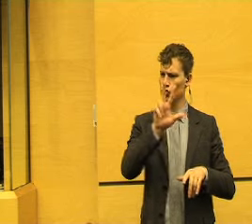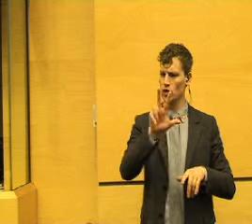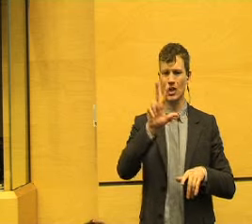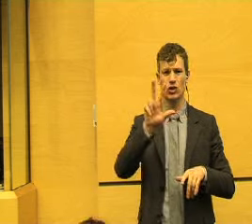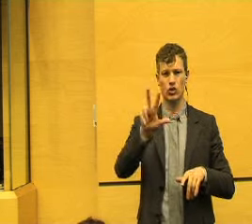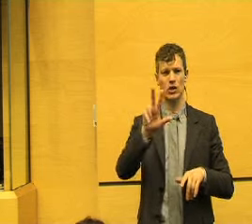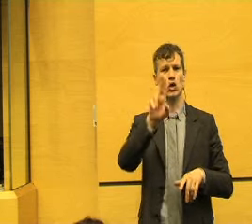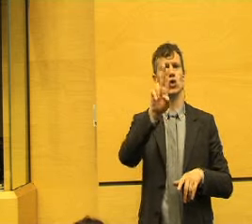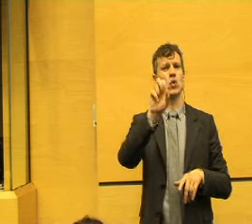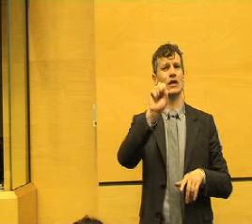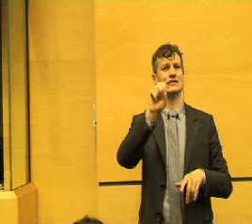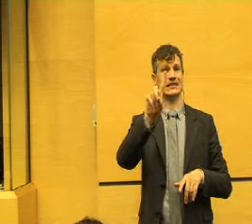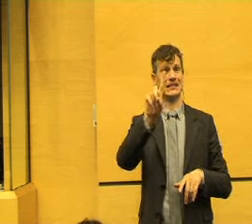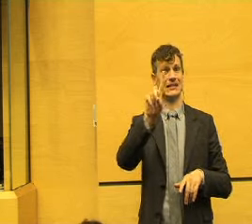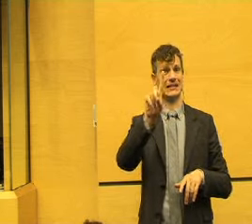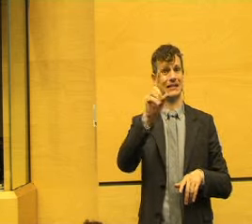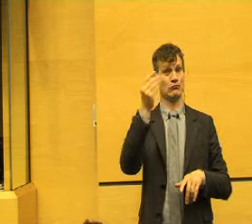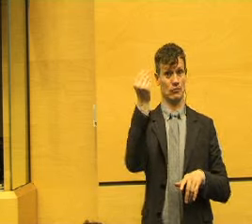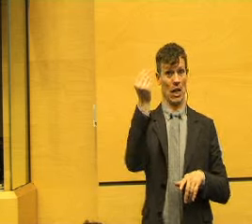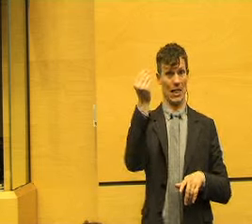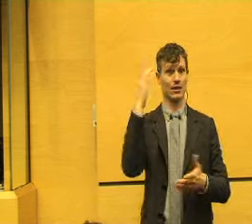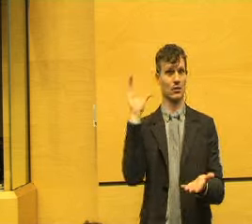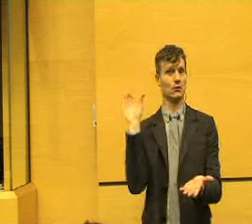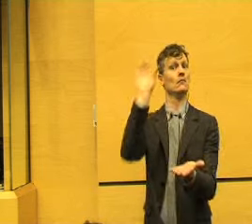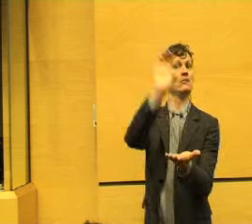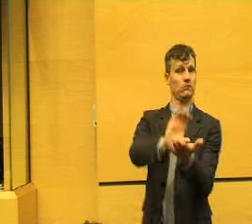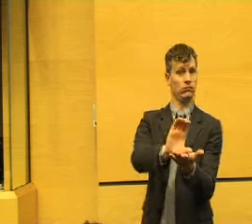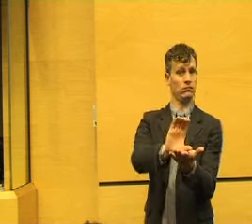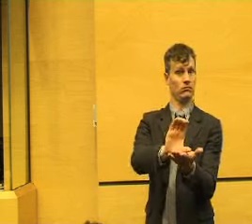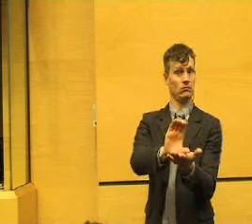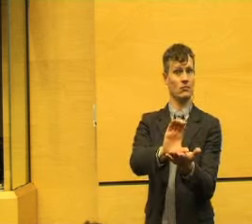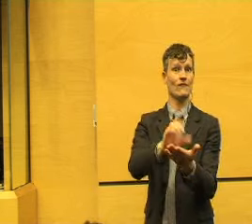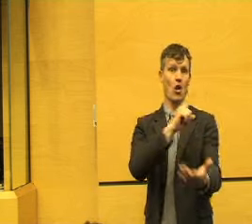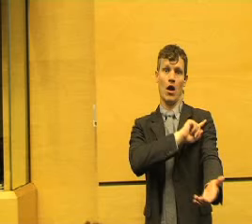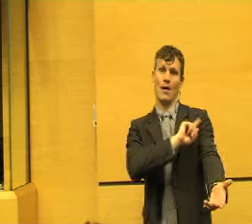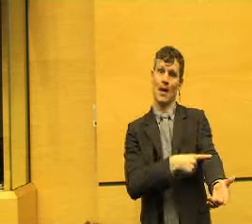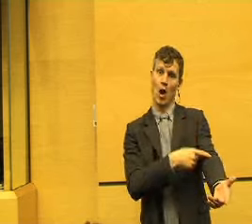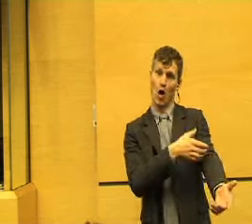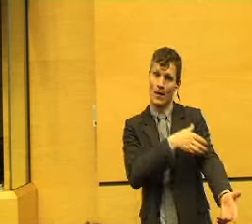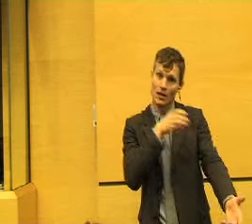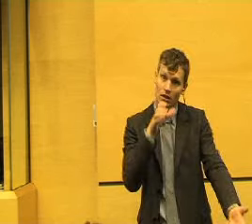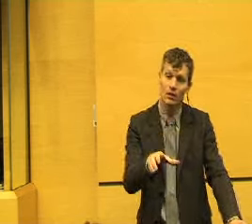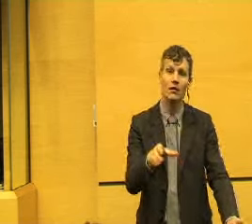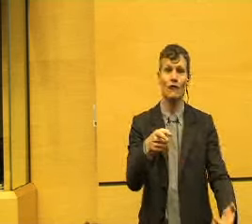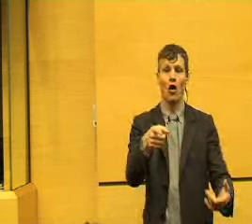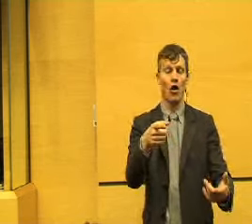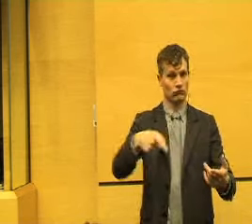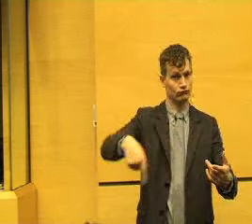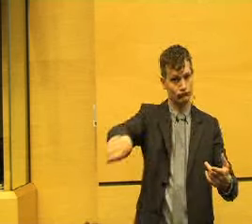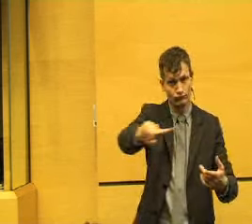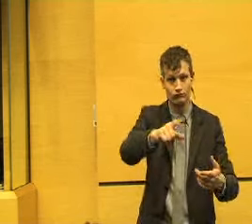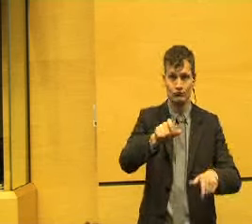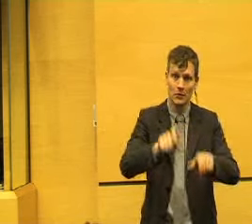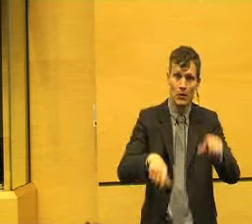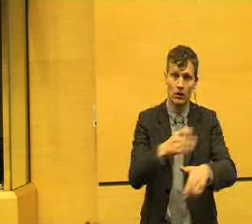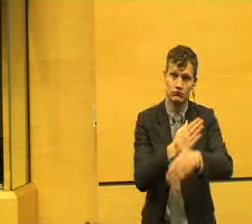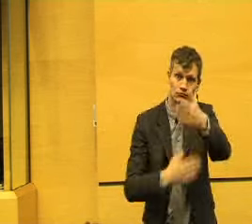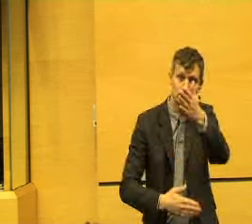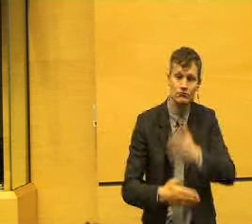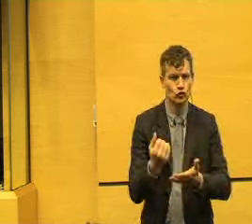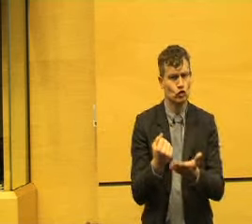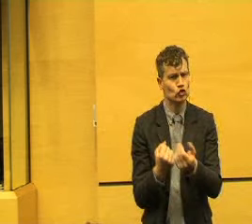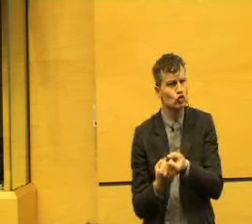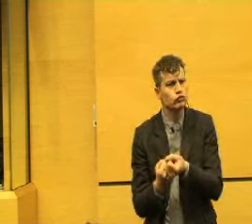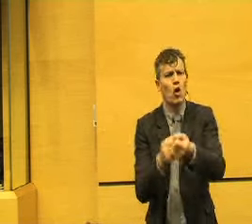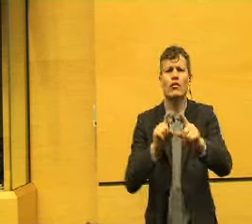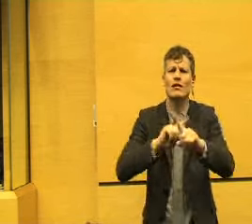$333,000 from the Fund for the Empowerment of Persons with Disability to support the operation of organizations